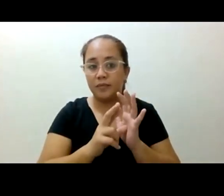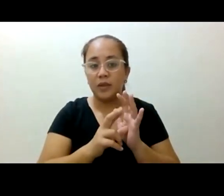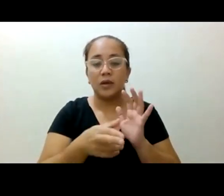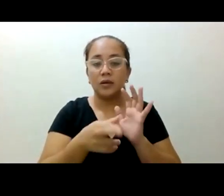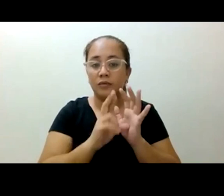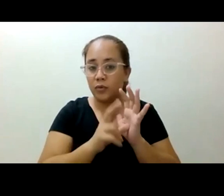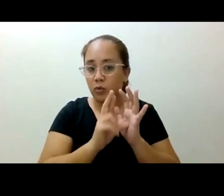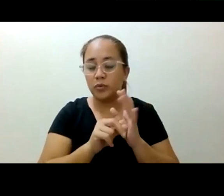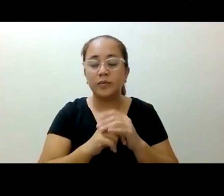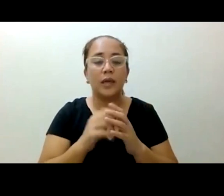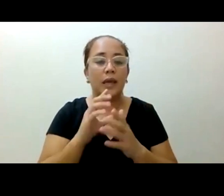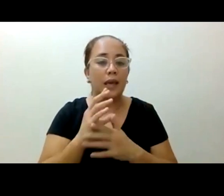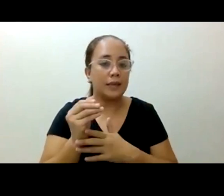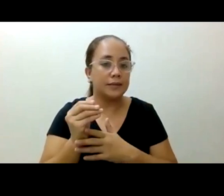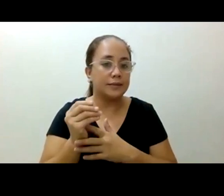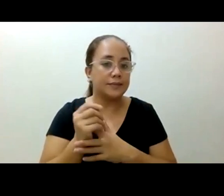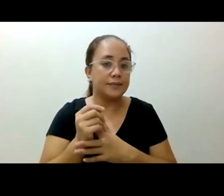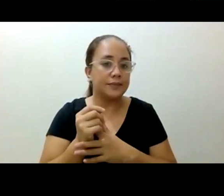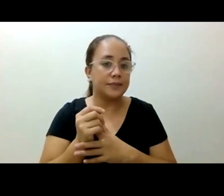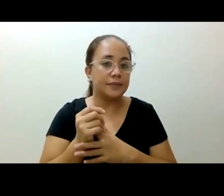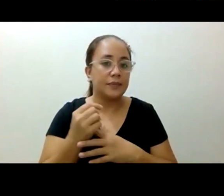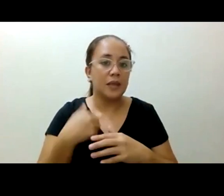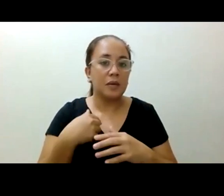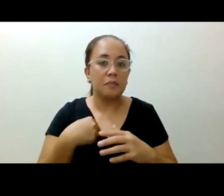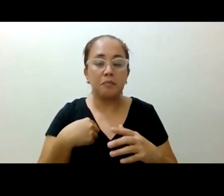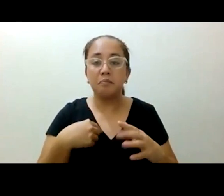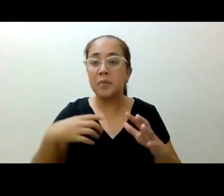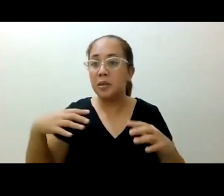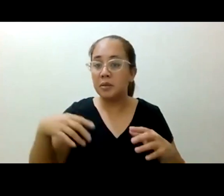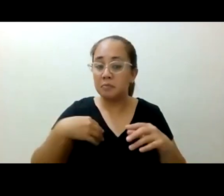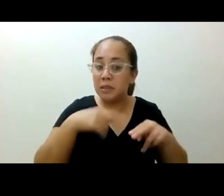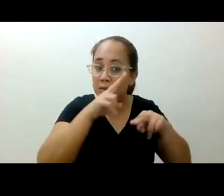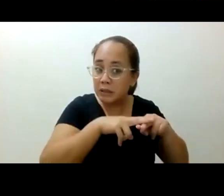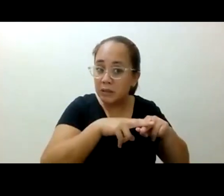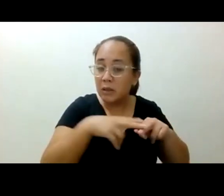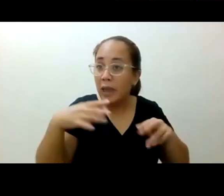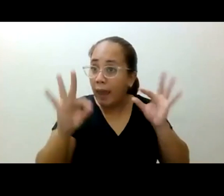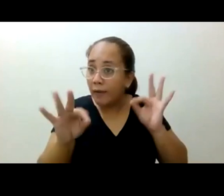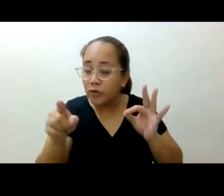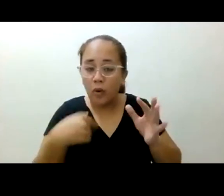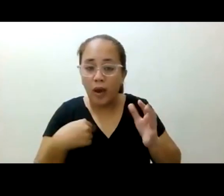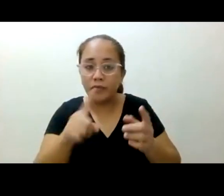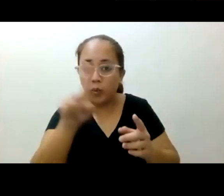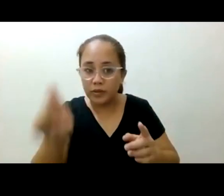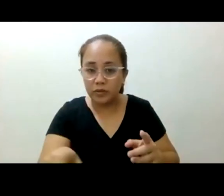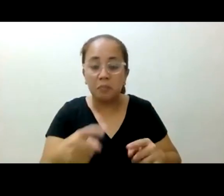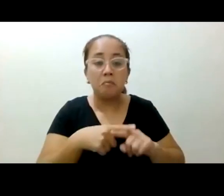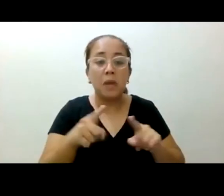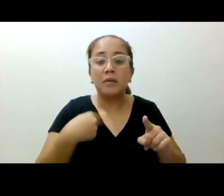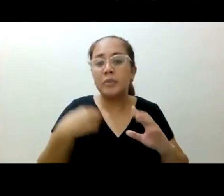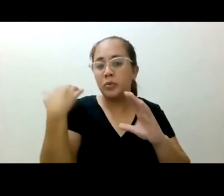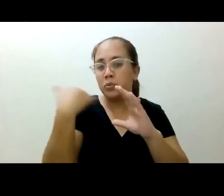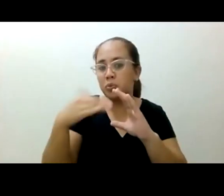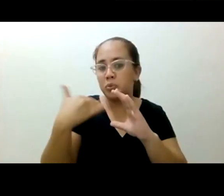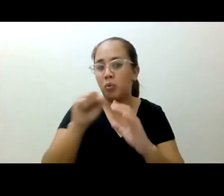review and then I'll be around if you have any questions. And hopefully I'll send you all the questions